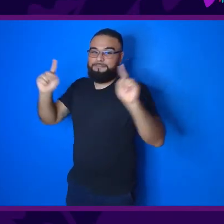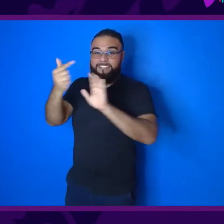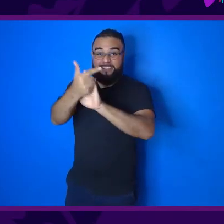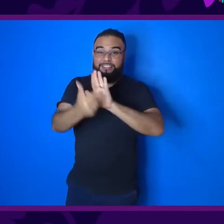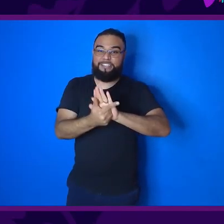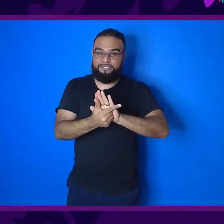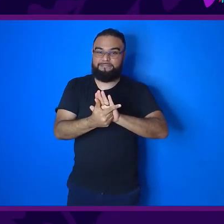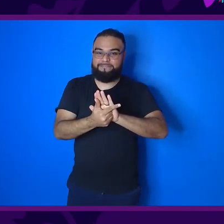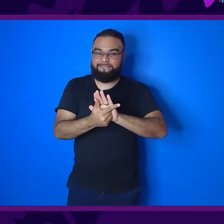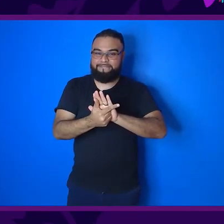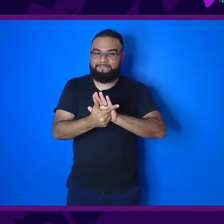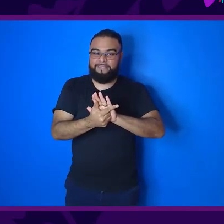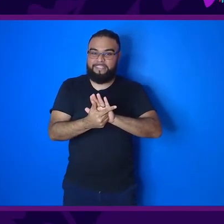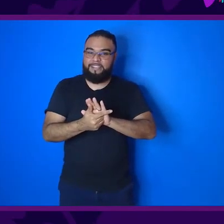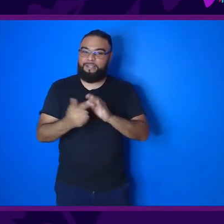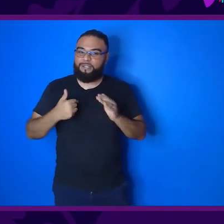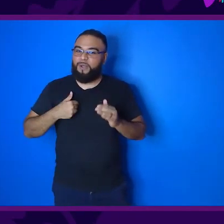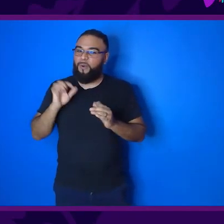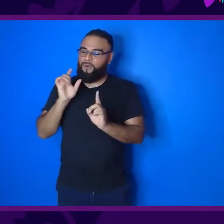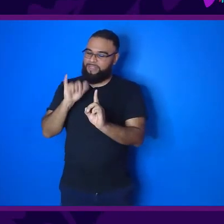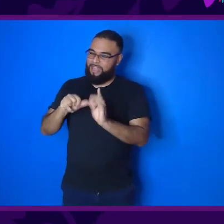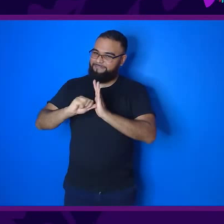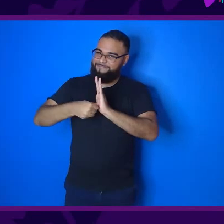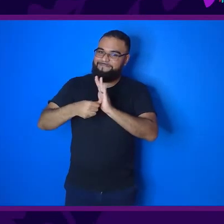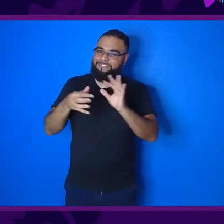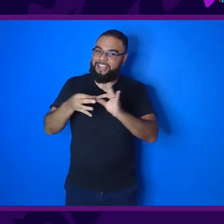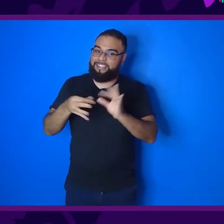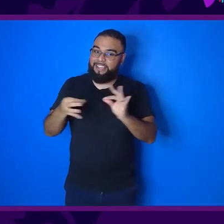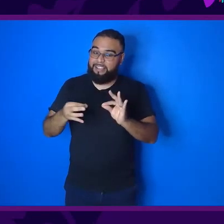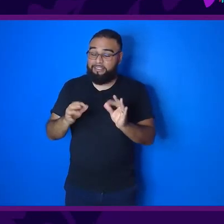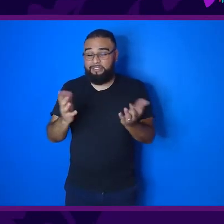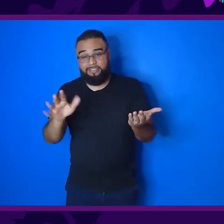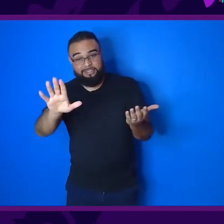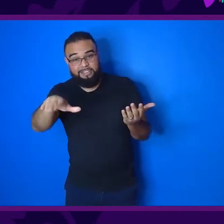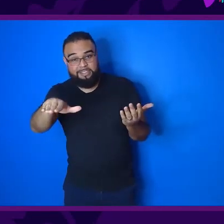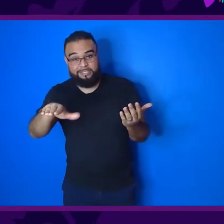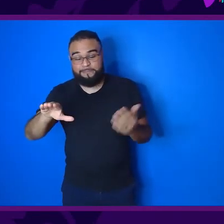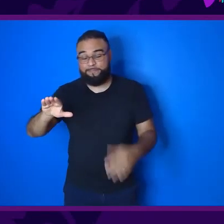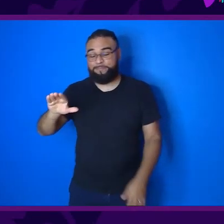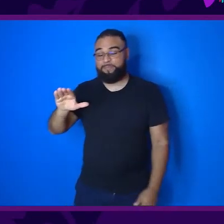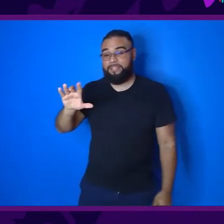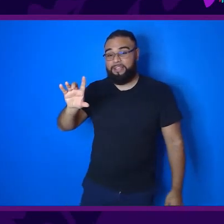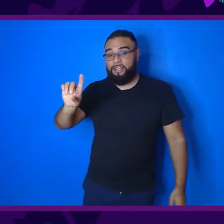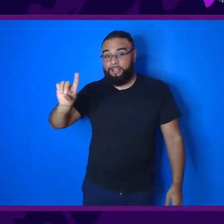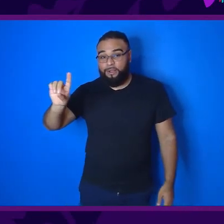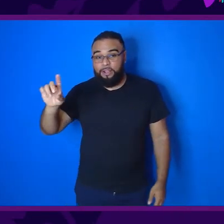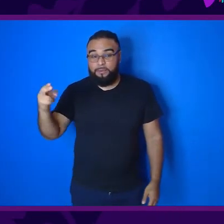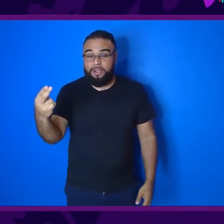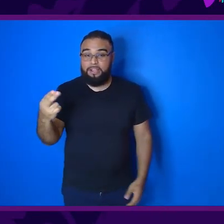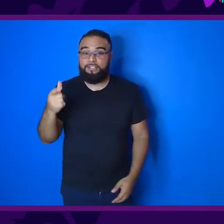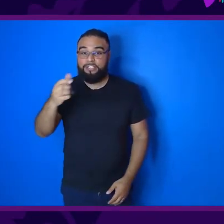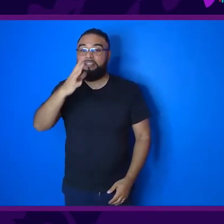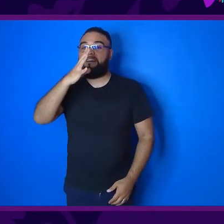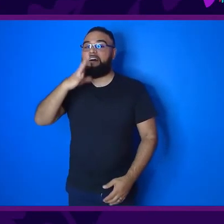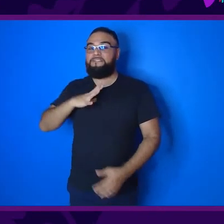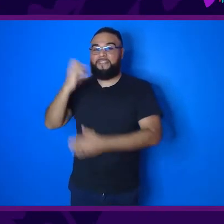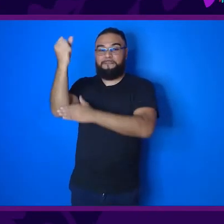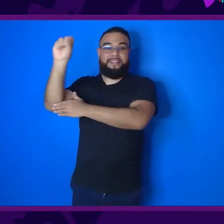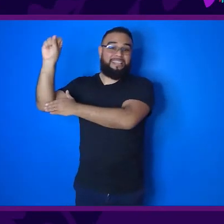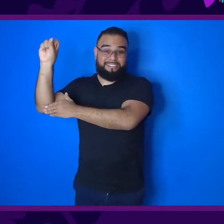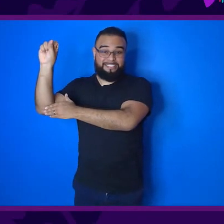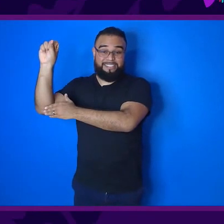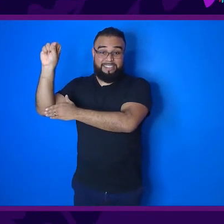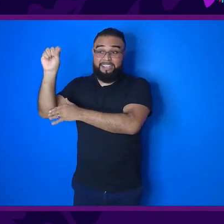I just talk about that aspect. But look, Dolores Huerta was a feminist before it was popular. She